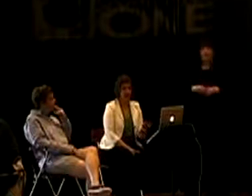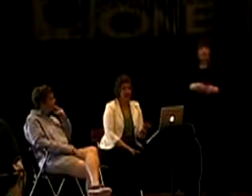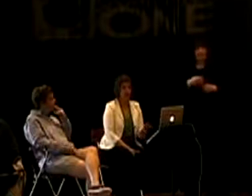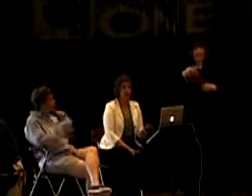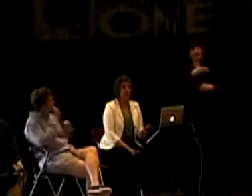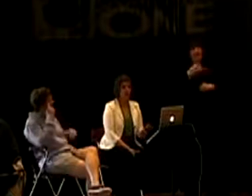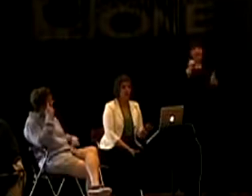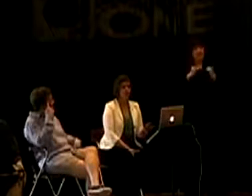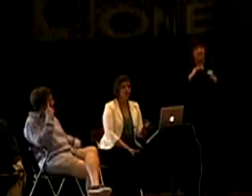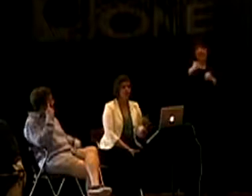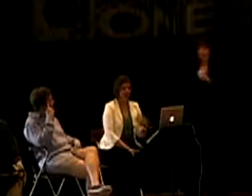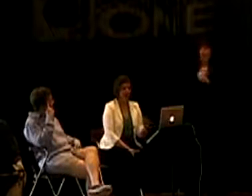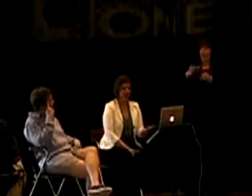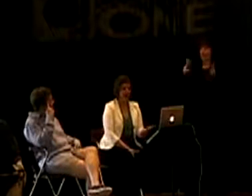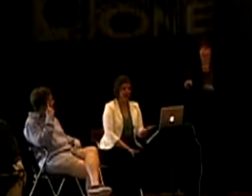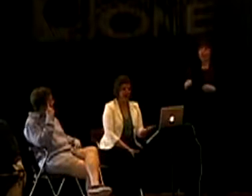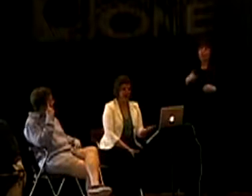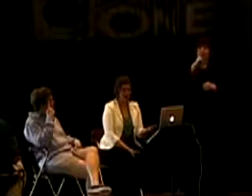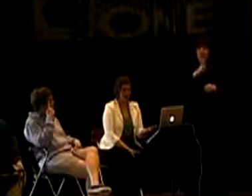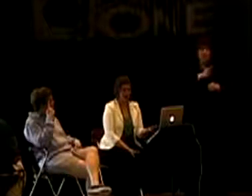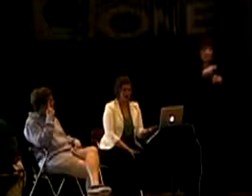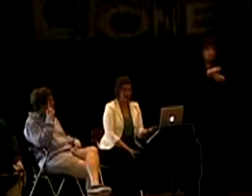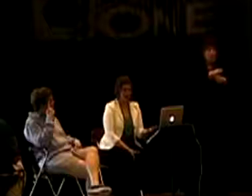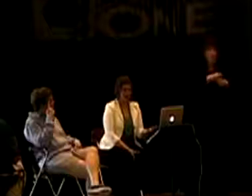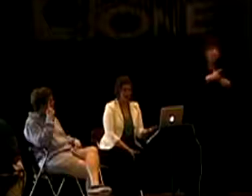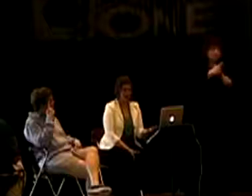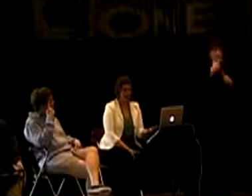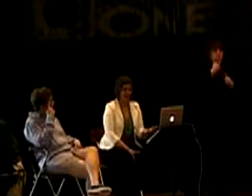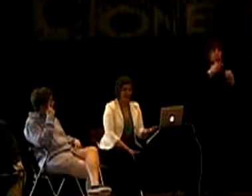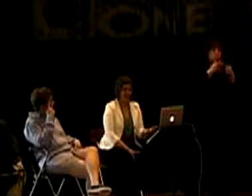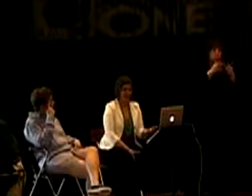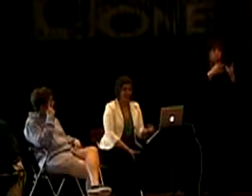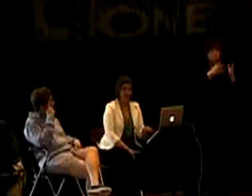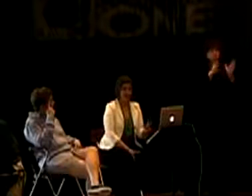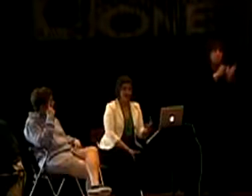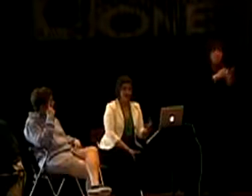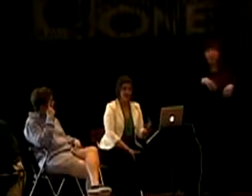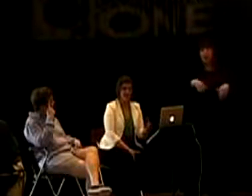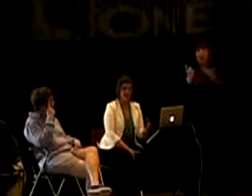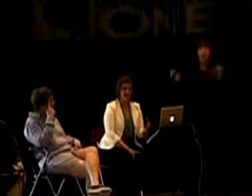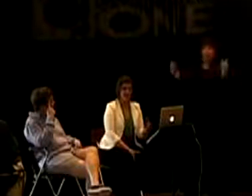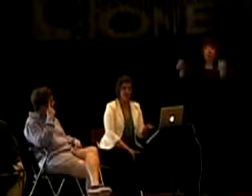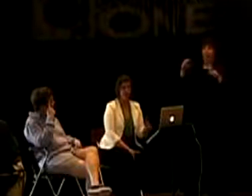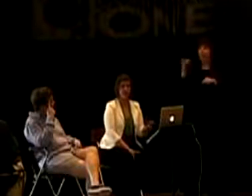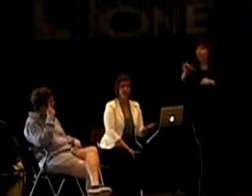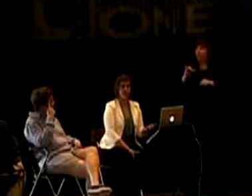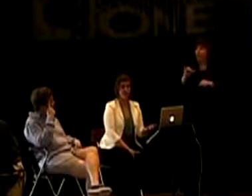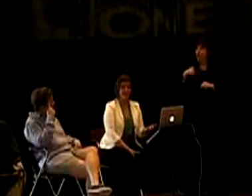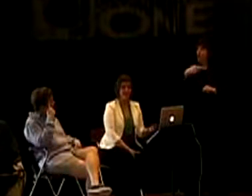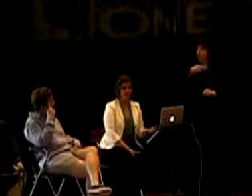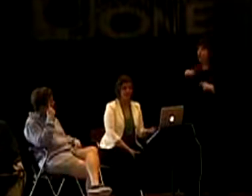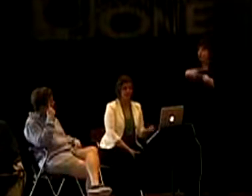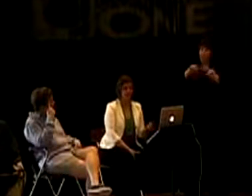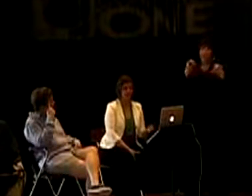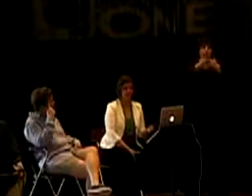both. One of the things you and I have talked about is the challenges and opportunities